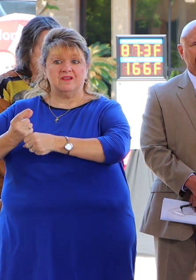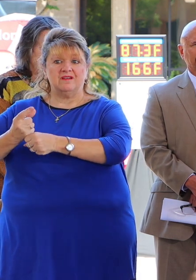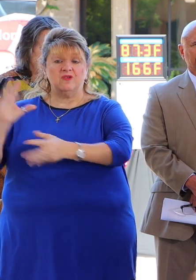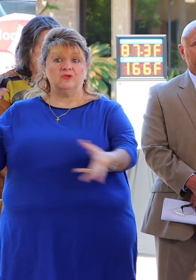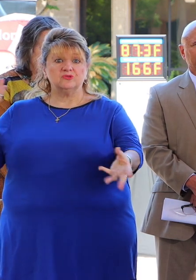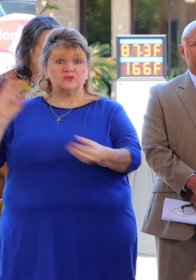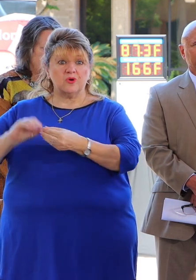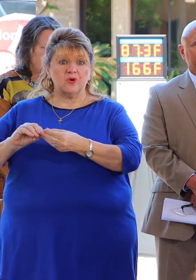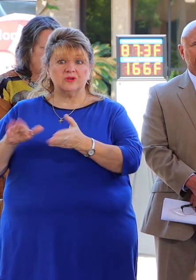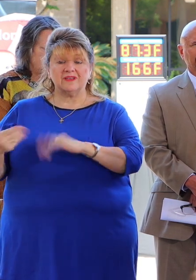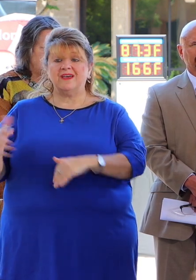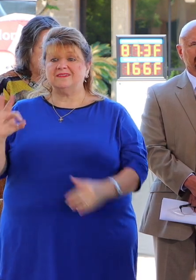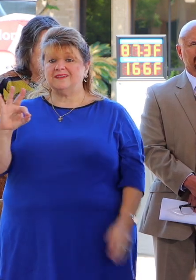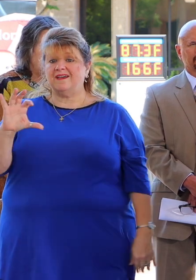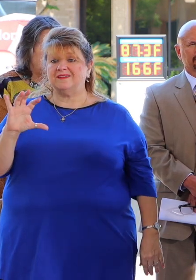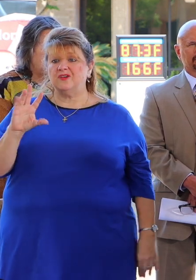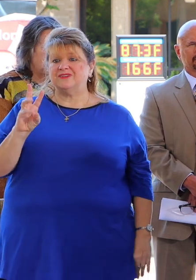of